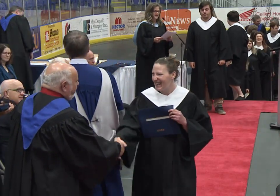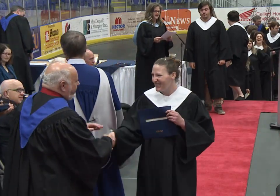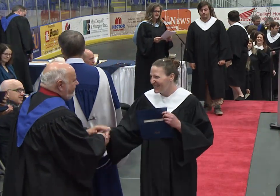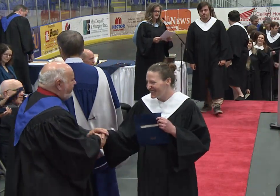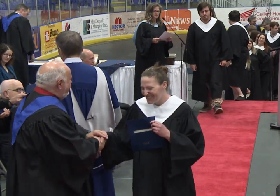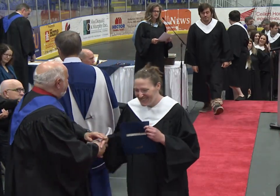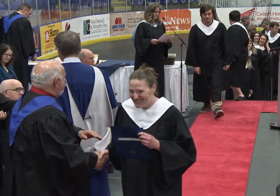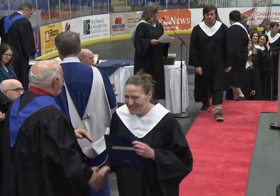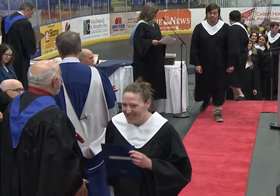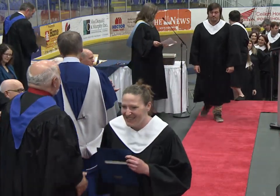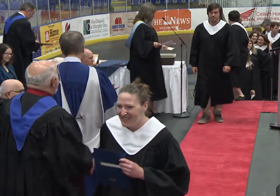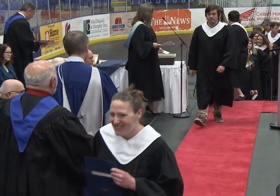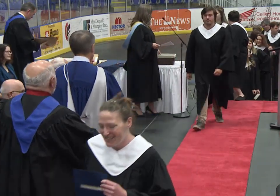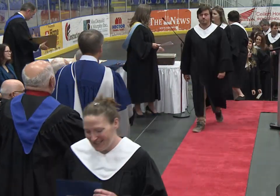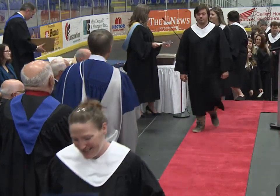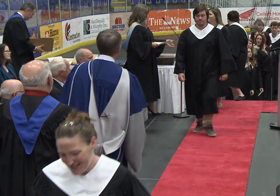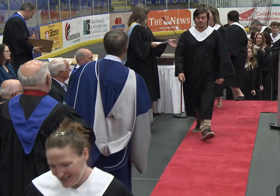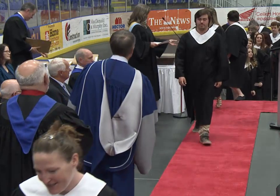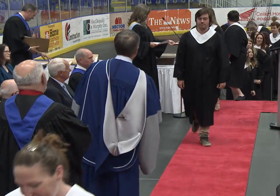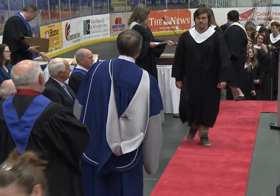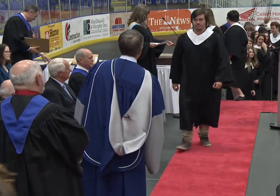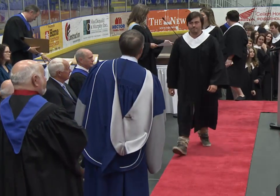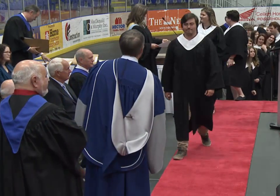Brent Cass.